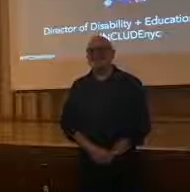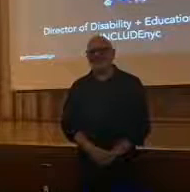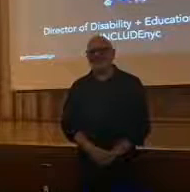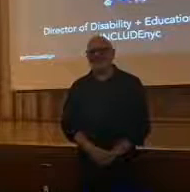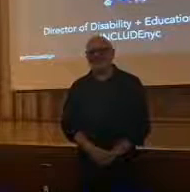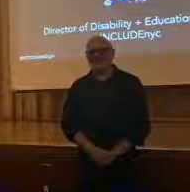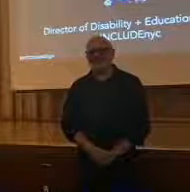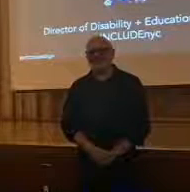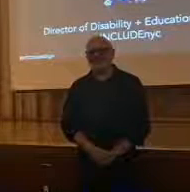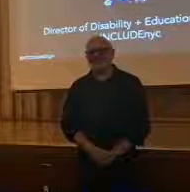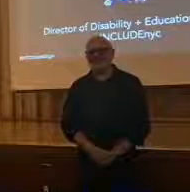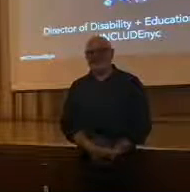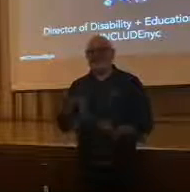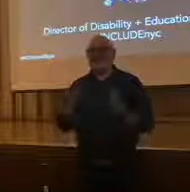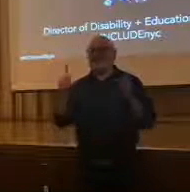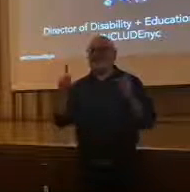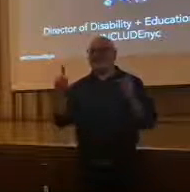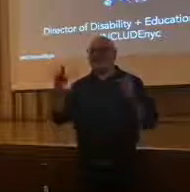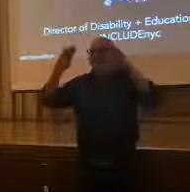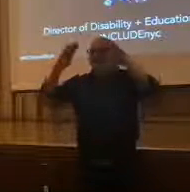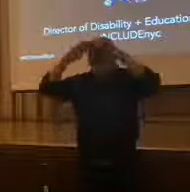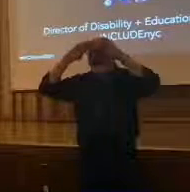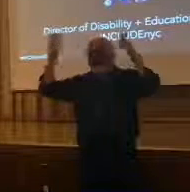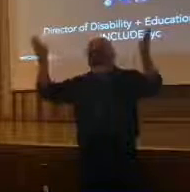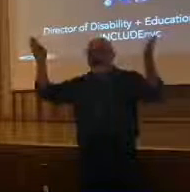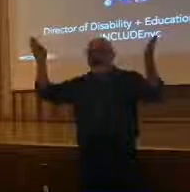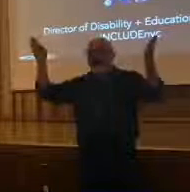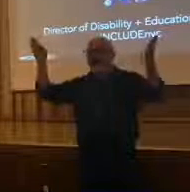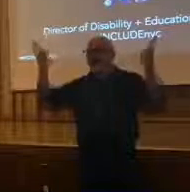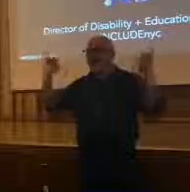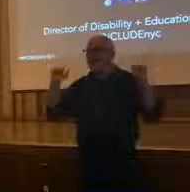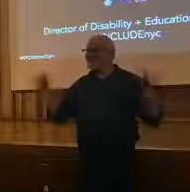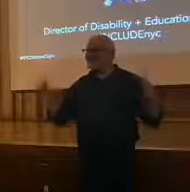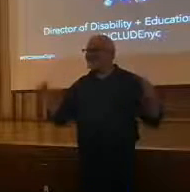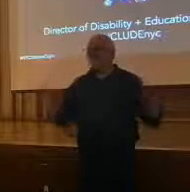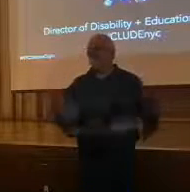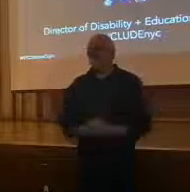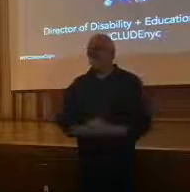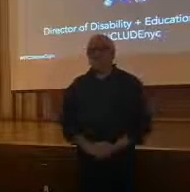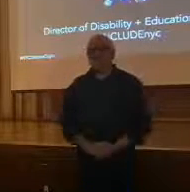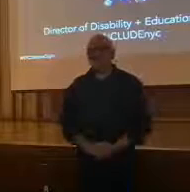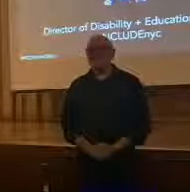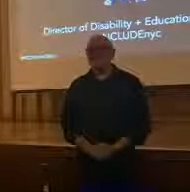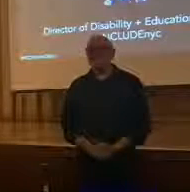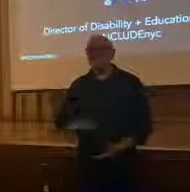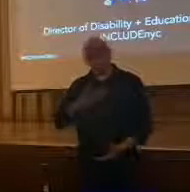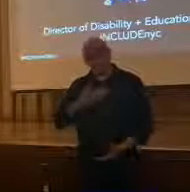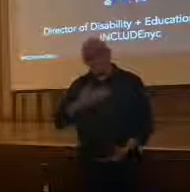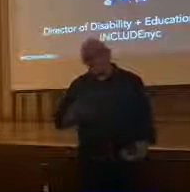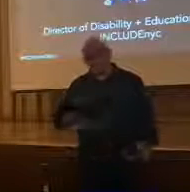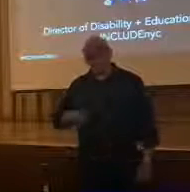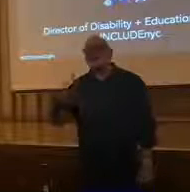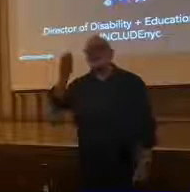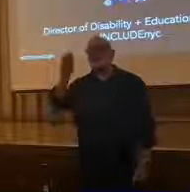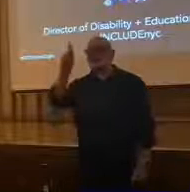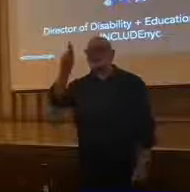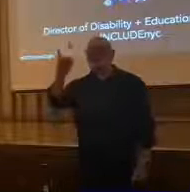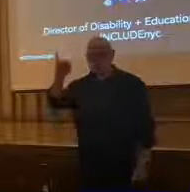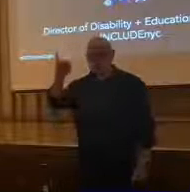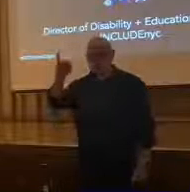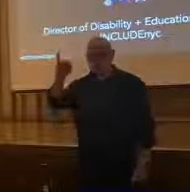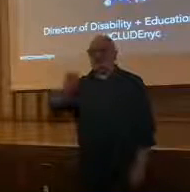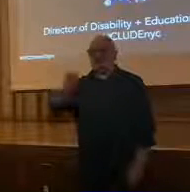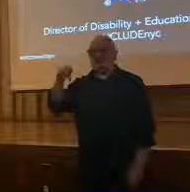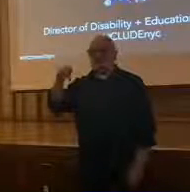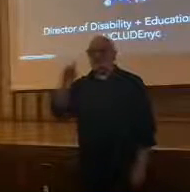Hi, everybody. Hello. My name is Lori Podvesker, and I've been a member and vice chair of the panel for